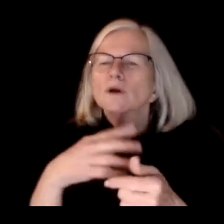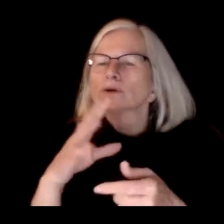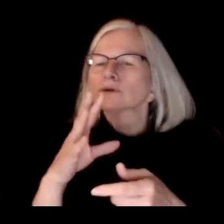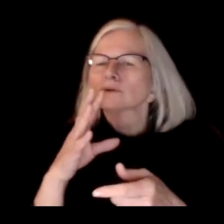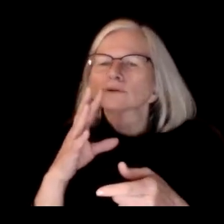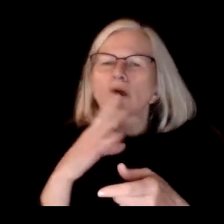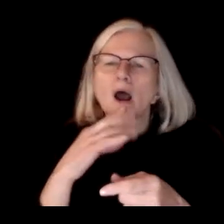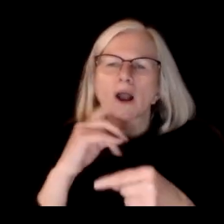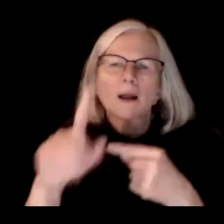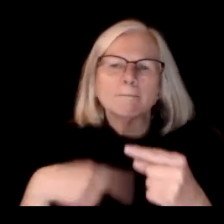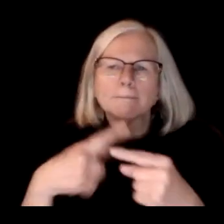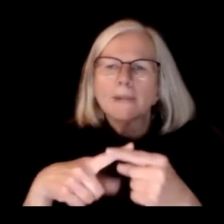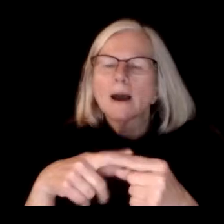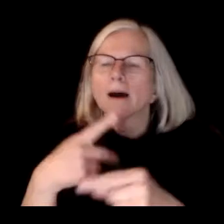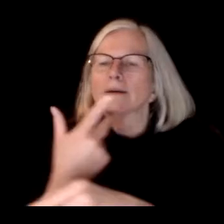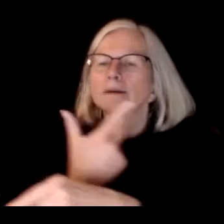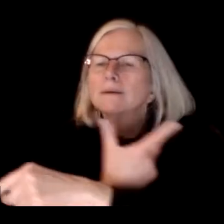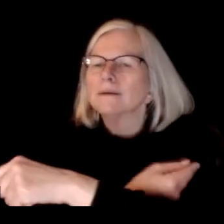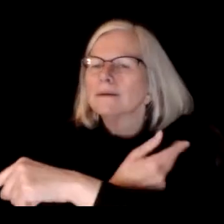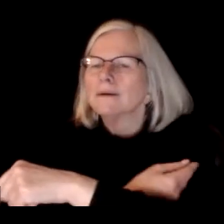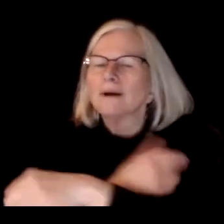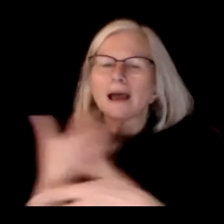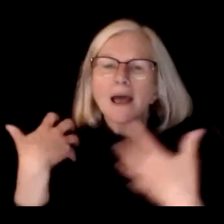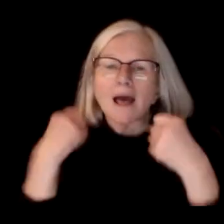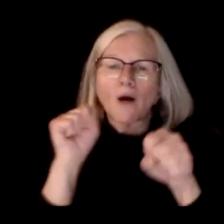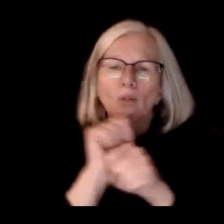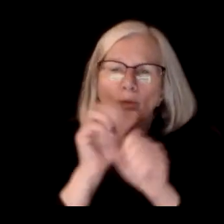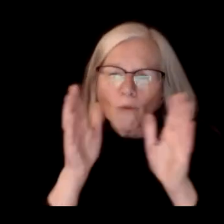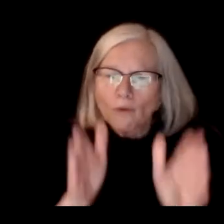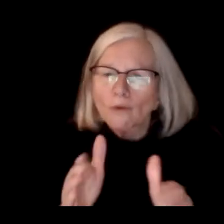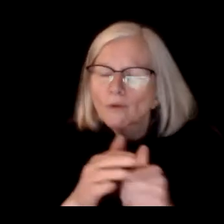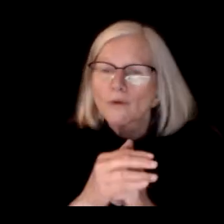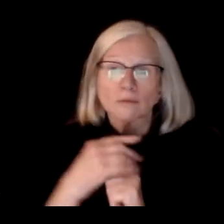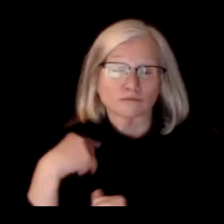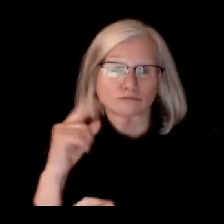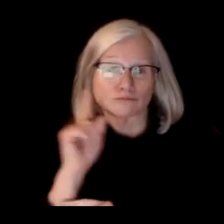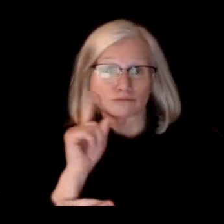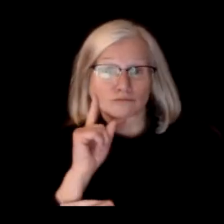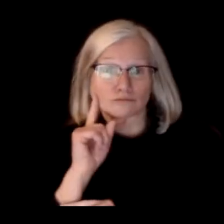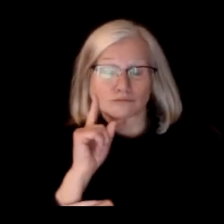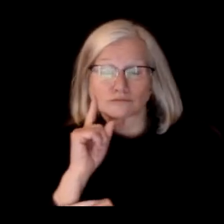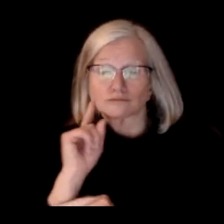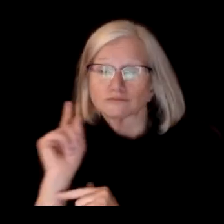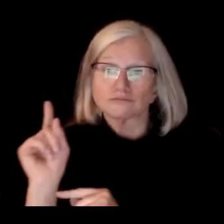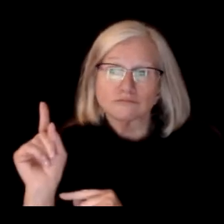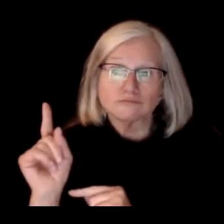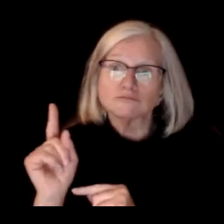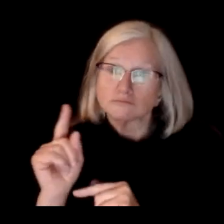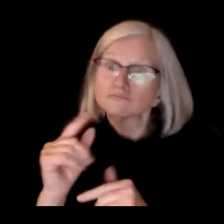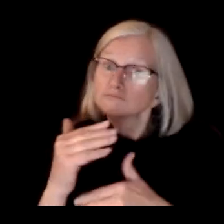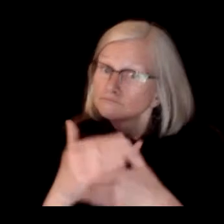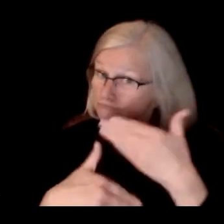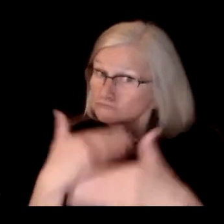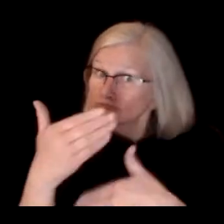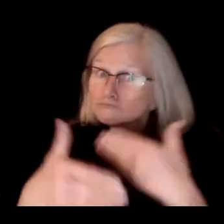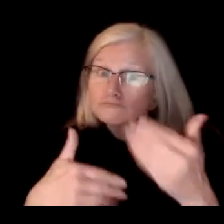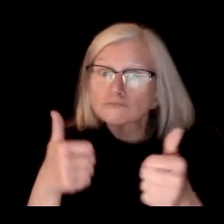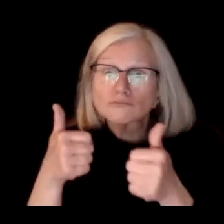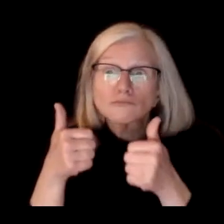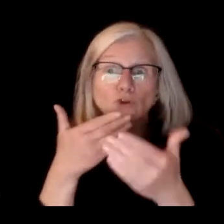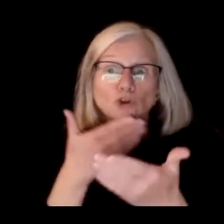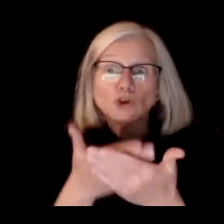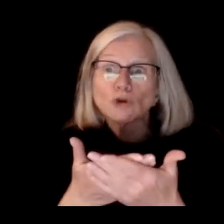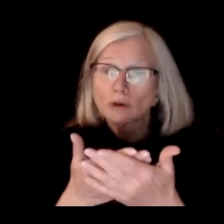workers, we've heard from some of them that they've made good progress through the priority tiers and have some